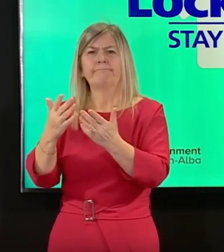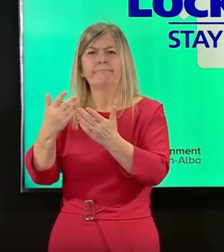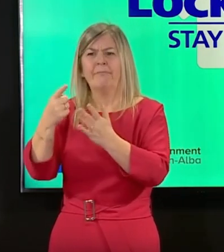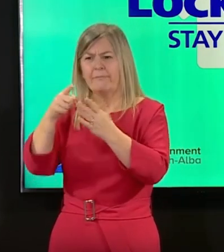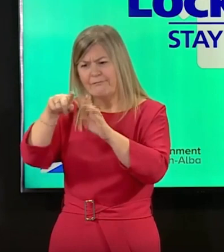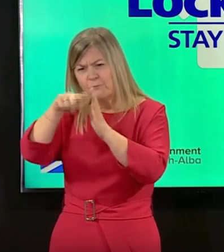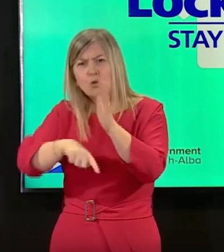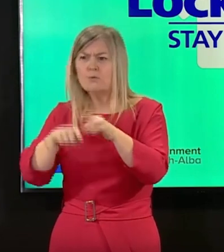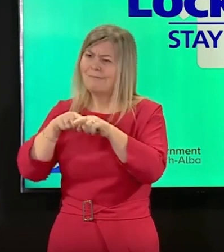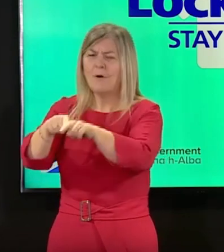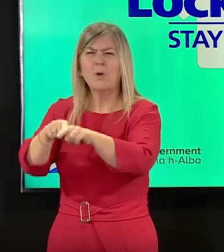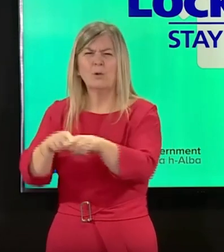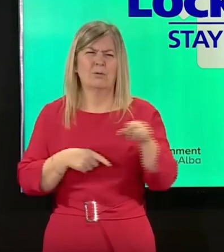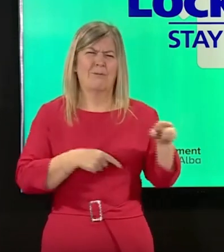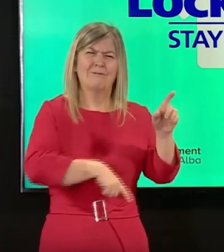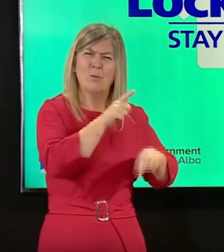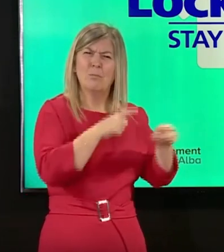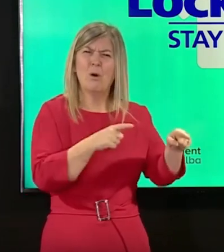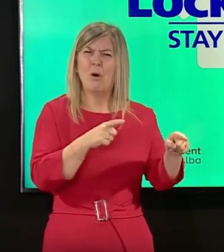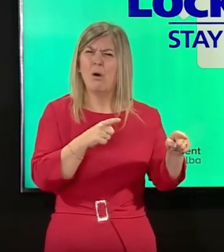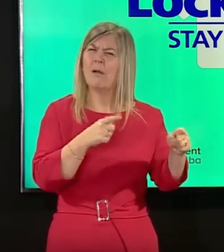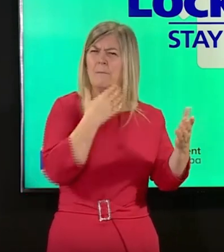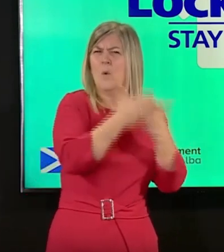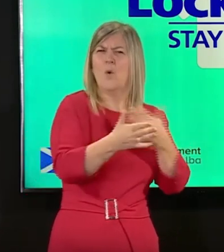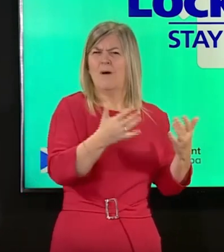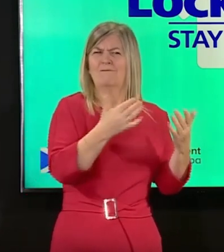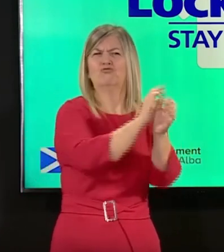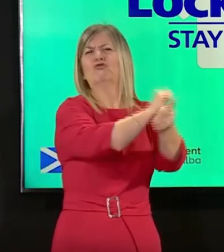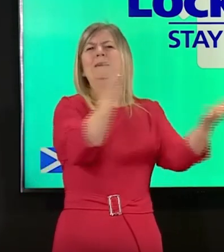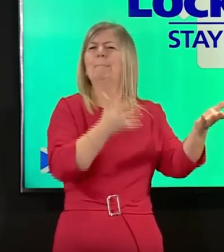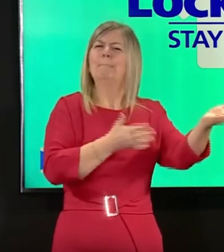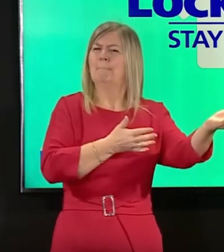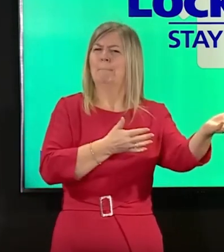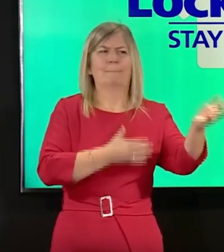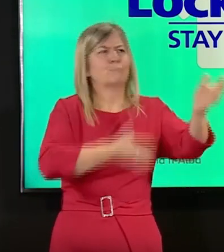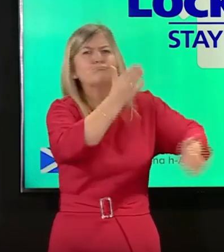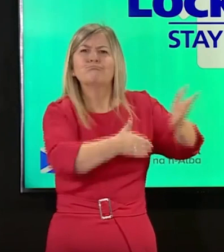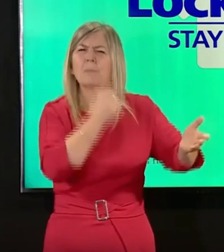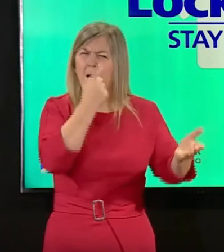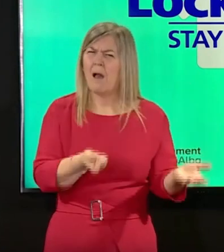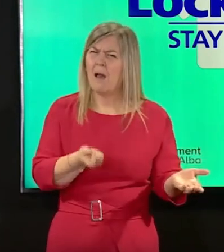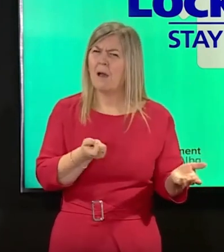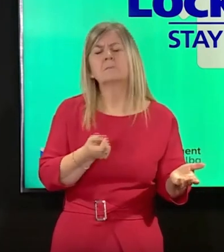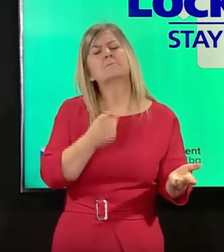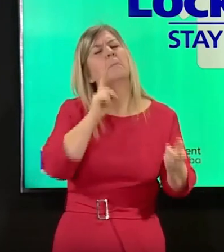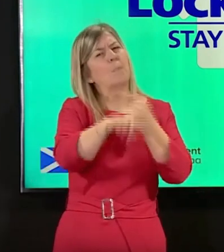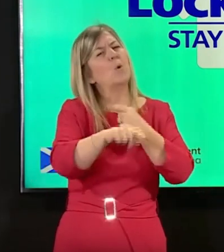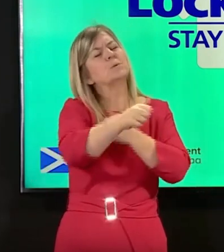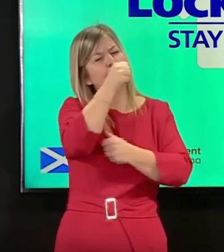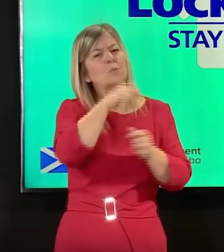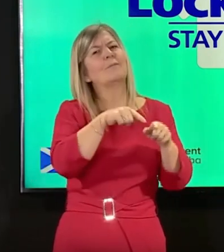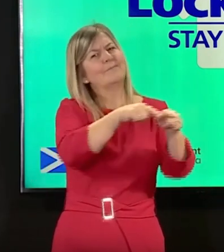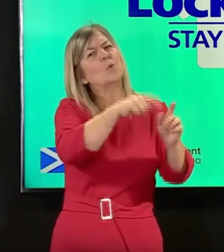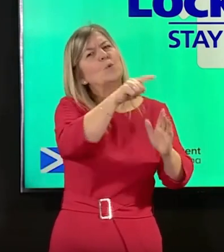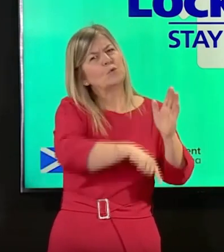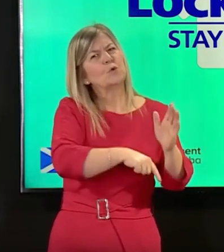rules, and, you know, let's also be frank, the vast majority are not. But when a small number do, then people think, why